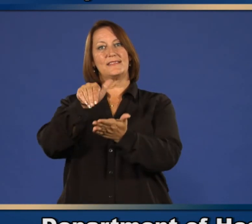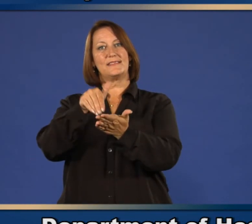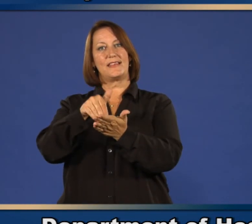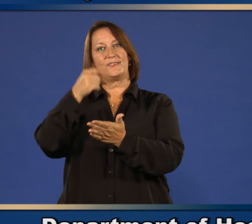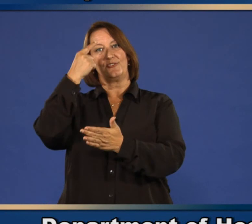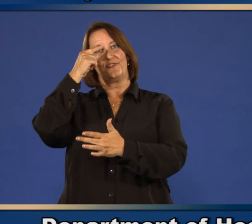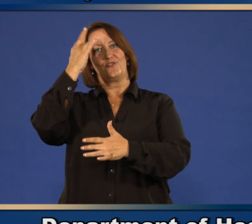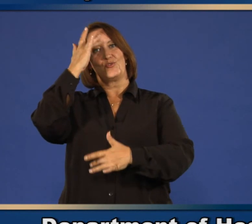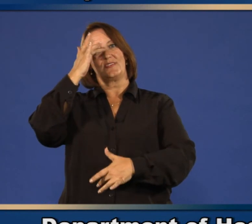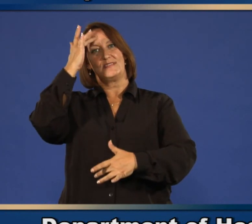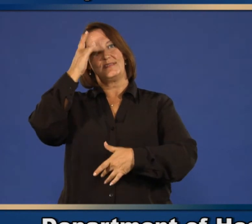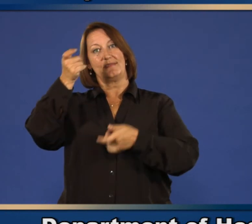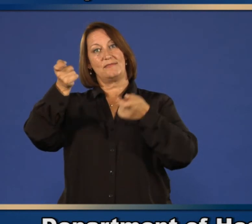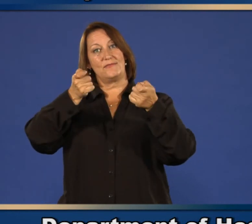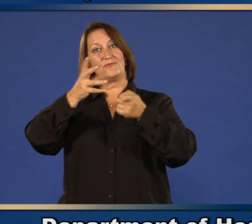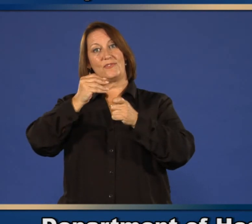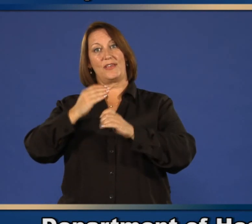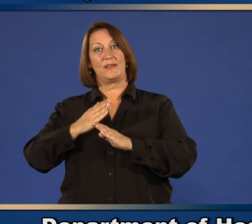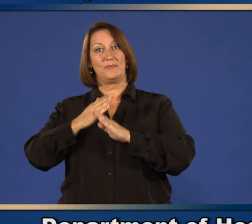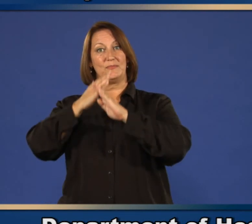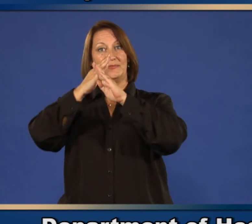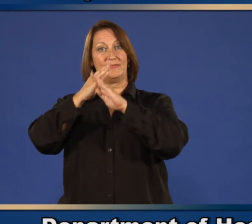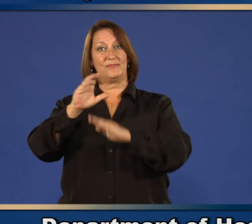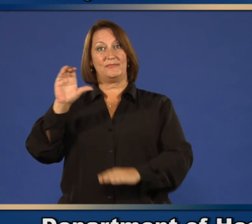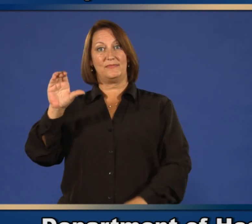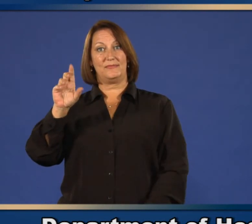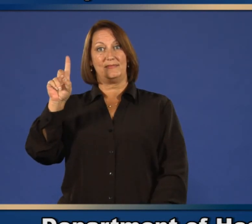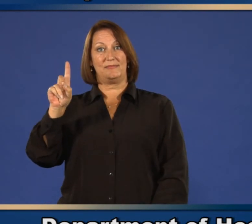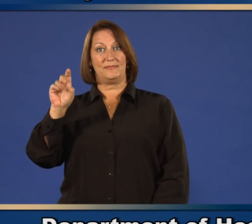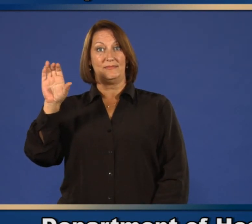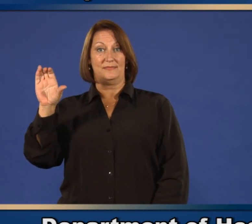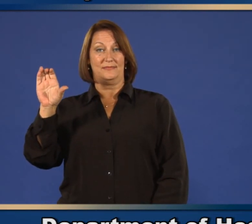Centers for Disease Control and Prevention.